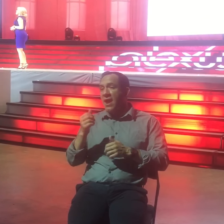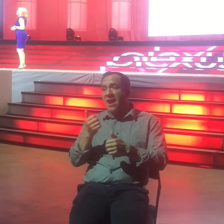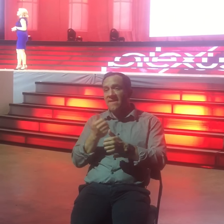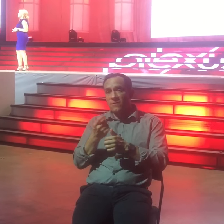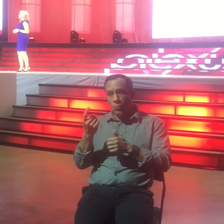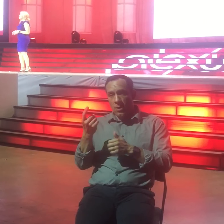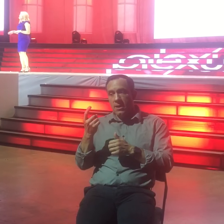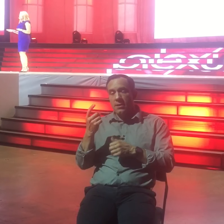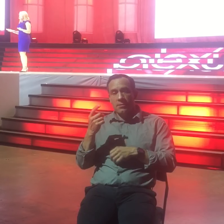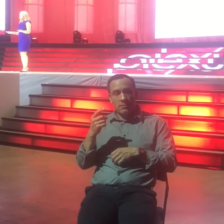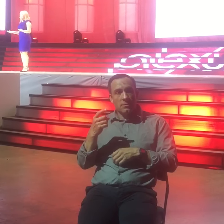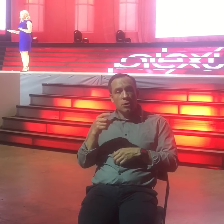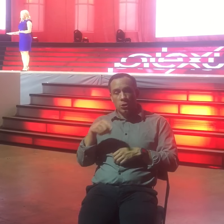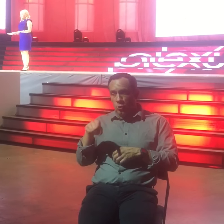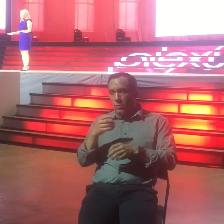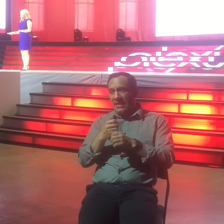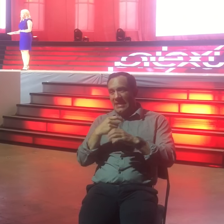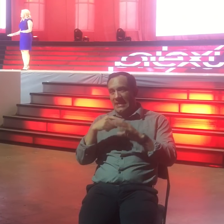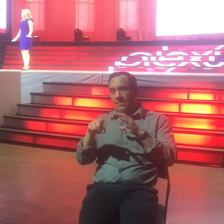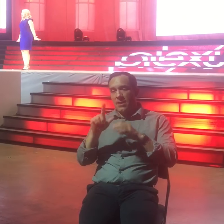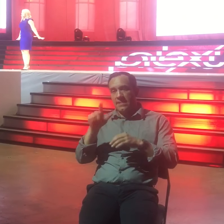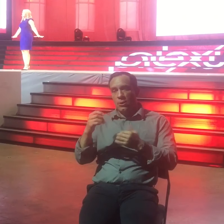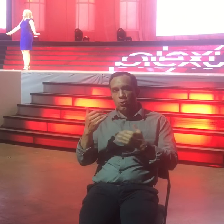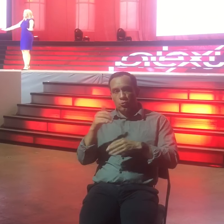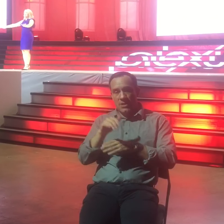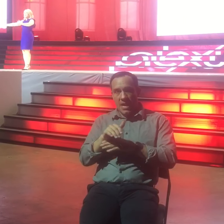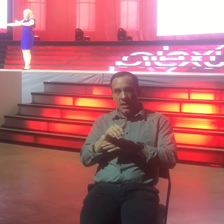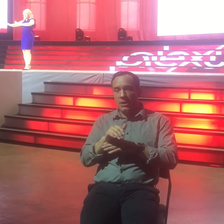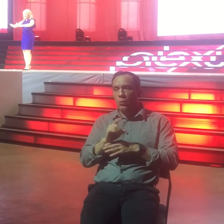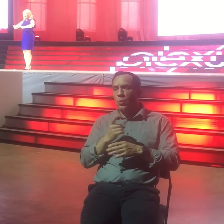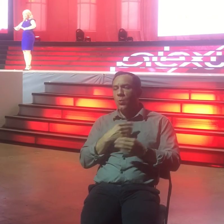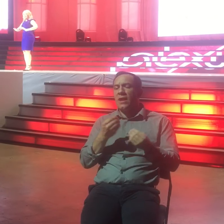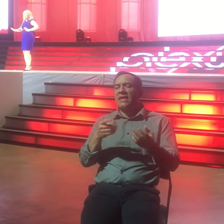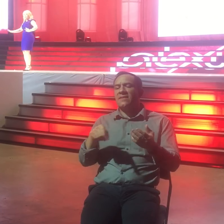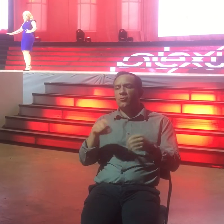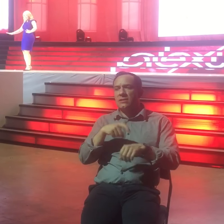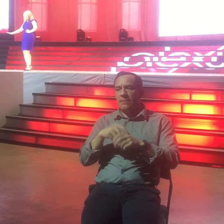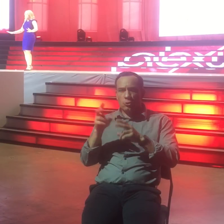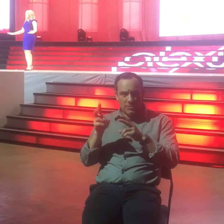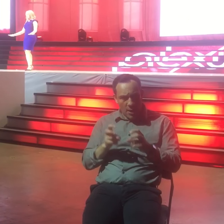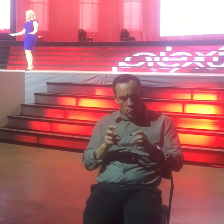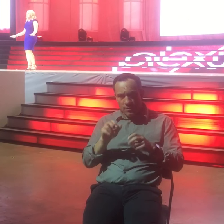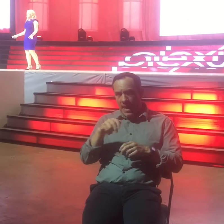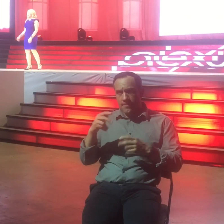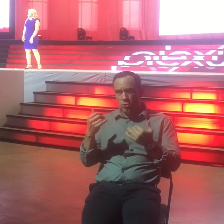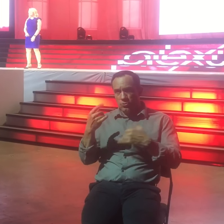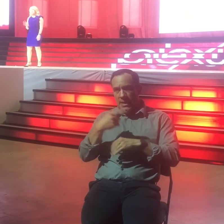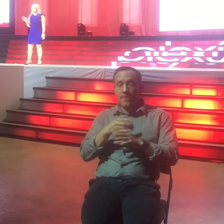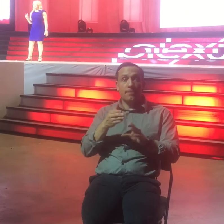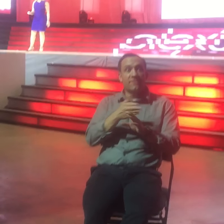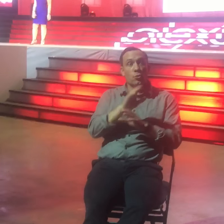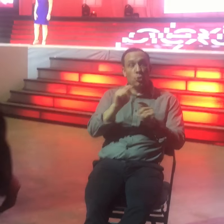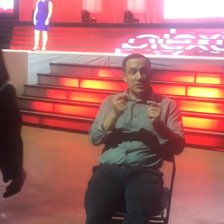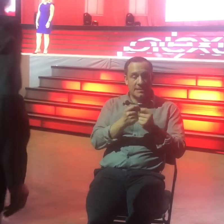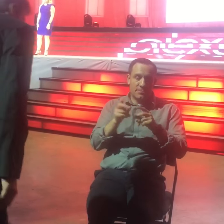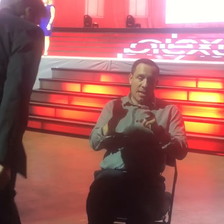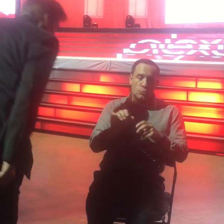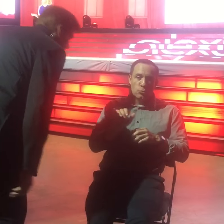at home is going to be getting an email later tonight. We want to give all of you time to download the app today first before your teams get on and do the same